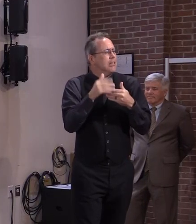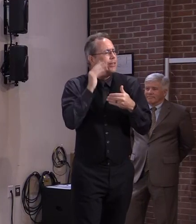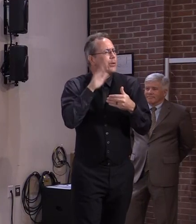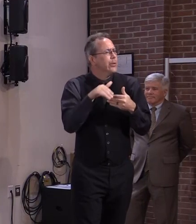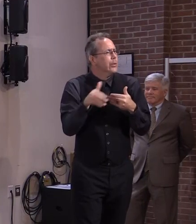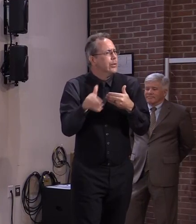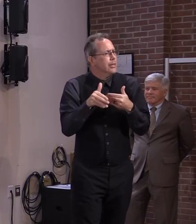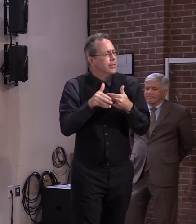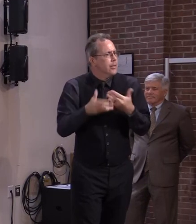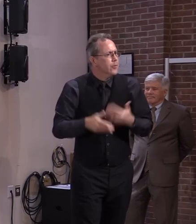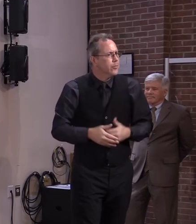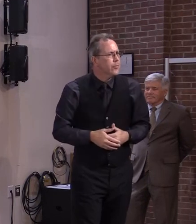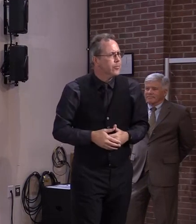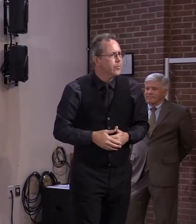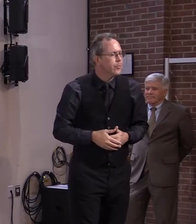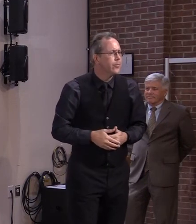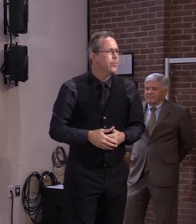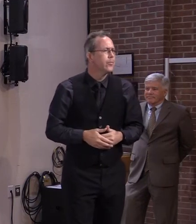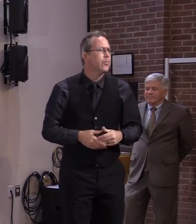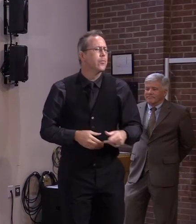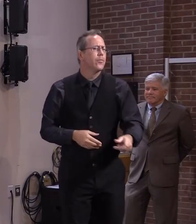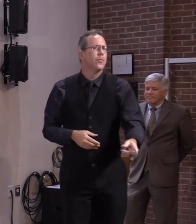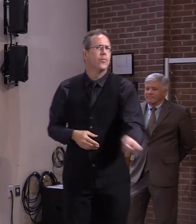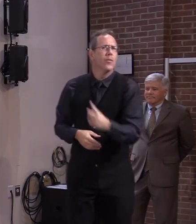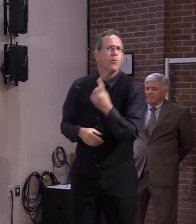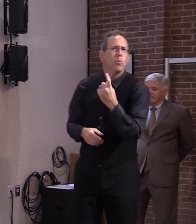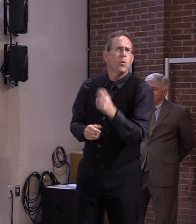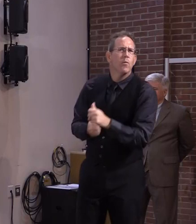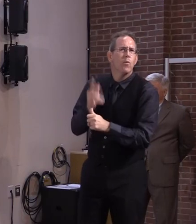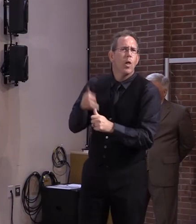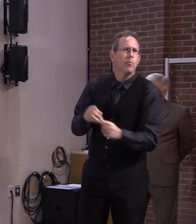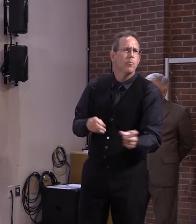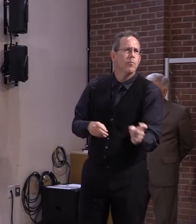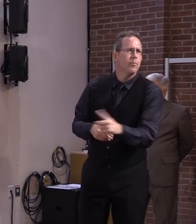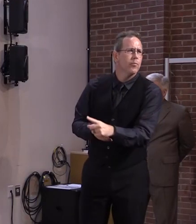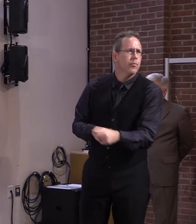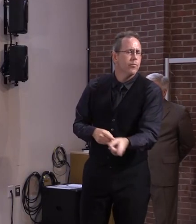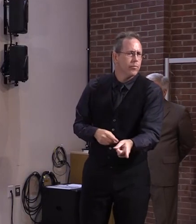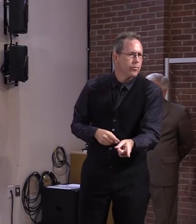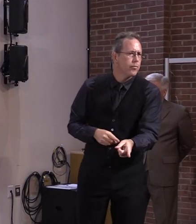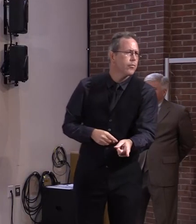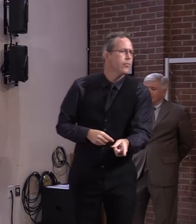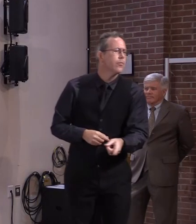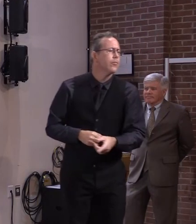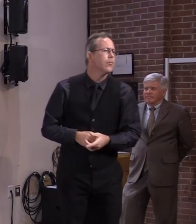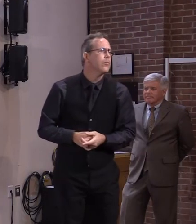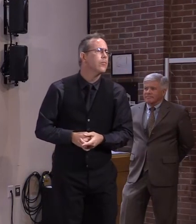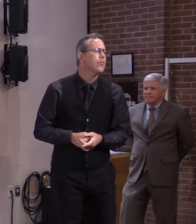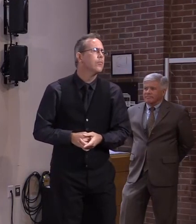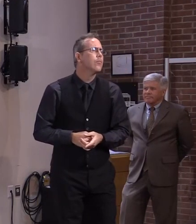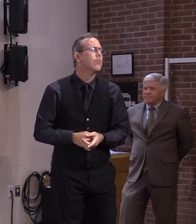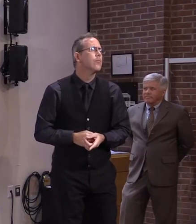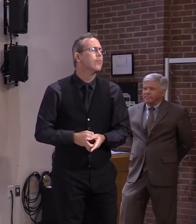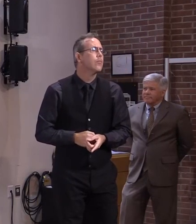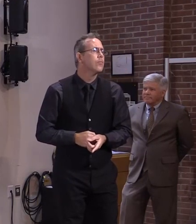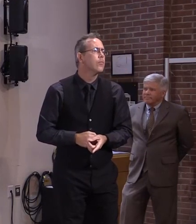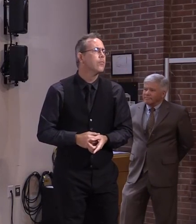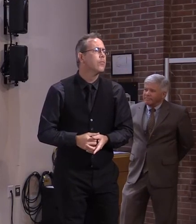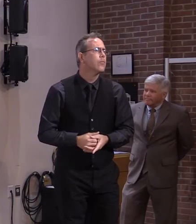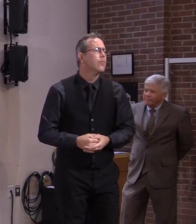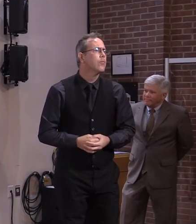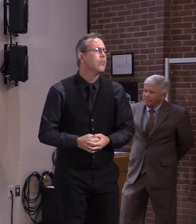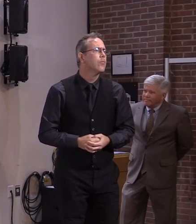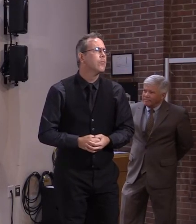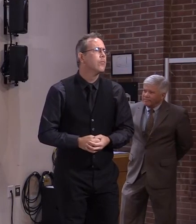Wonderful. I have one small follow-up question. What is the number of vaccinated children in Vermont in the 12 to 15 age